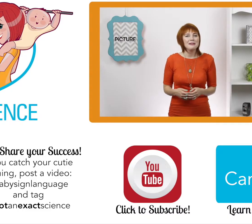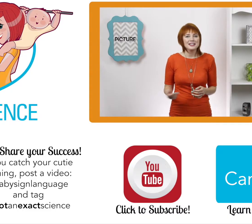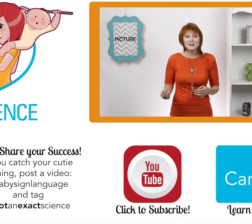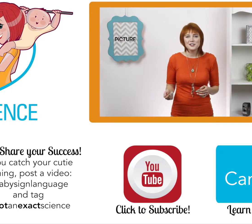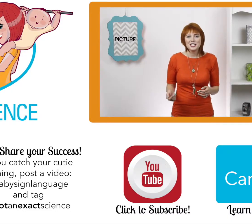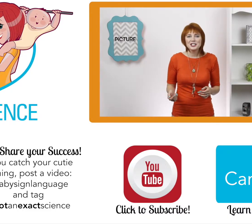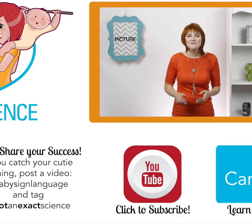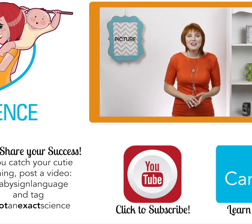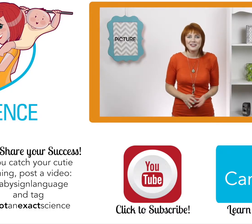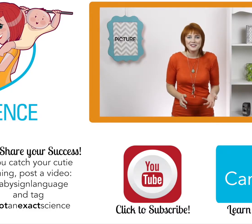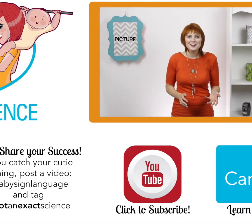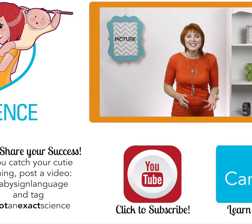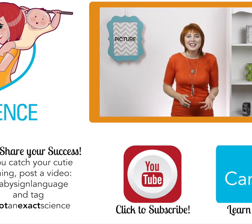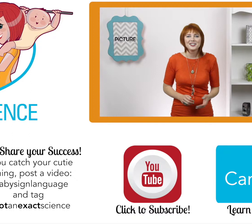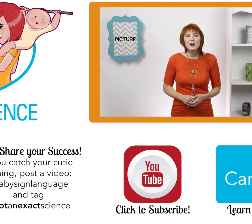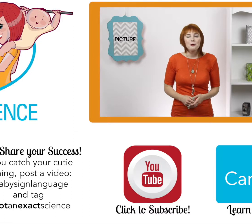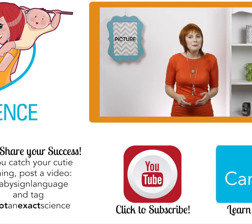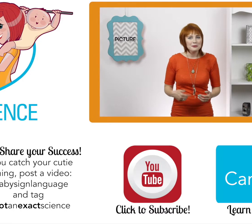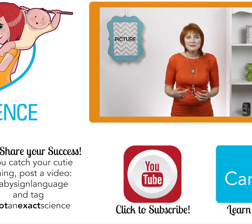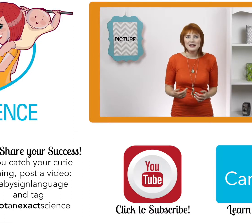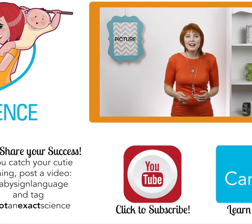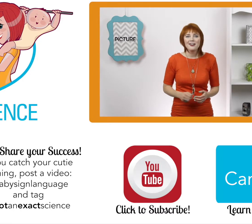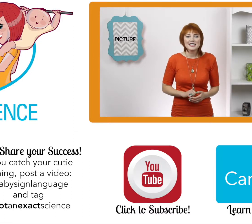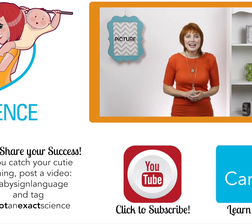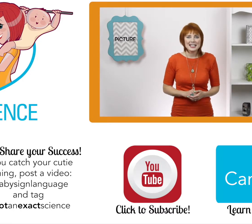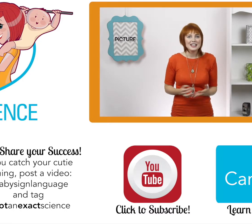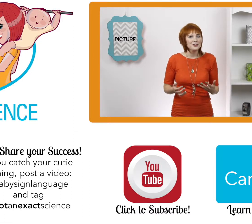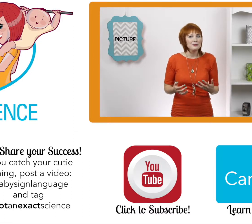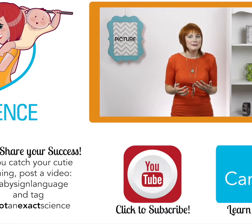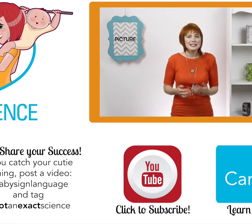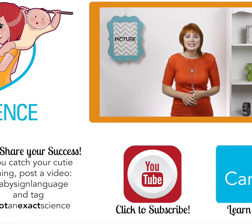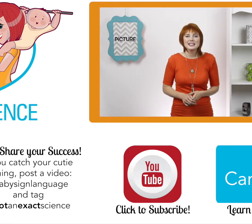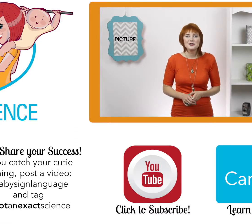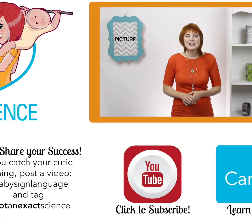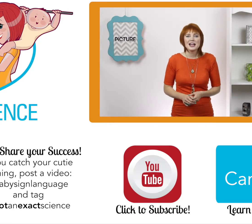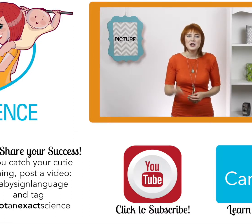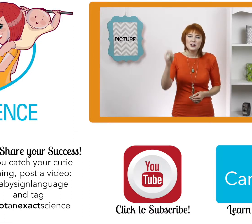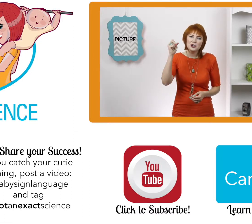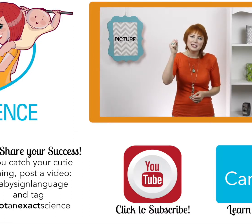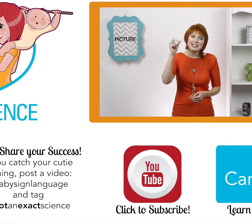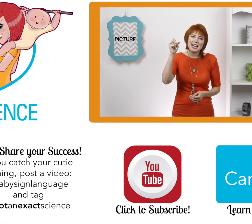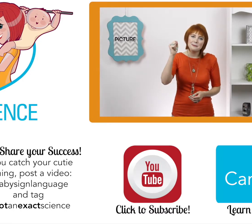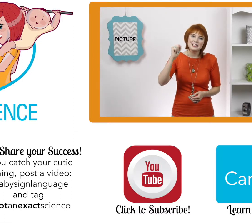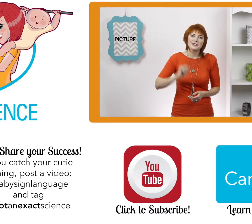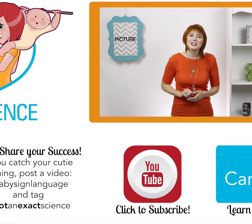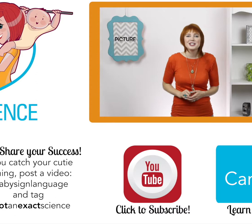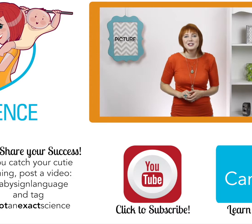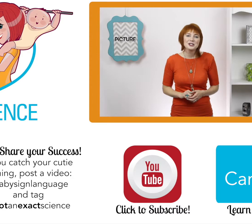make the association and then start signing. Remember to make eye contact and if your baby doesn't see your sign, you can always snap to get their attention to